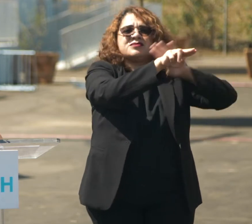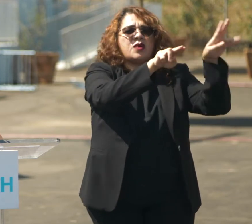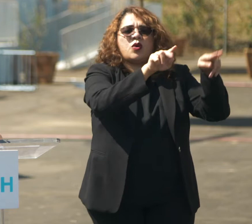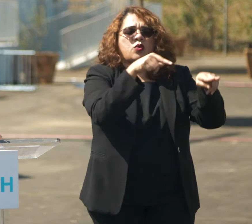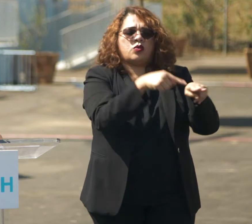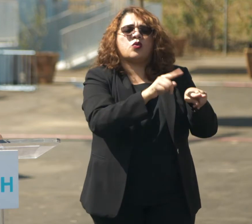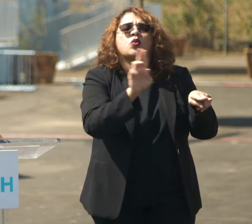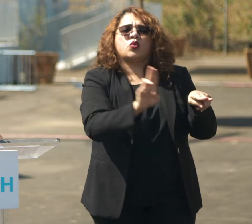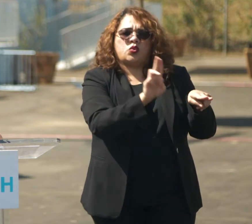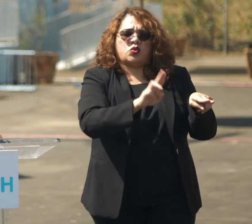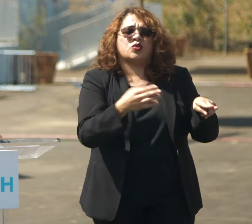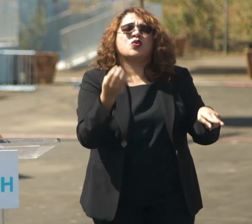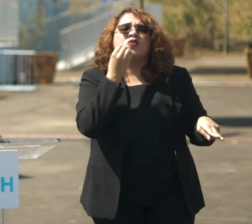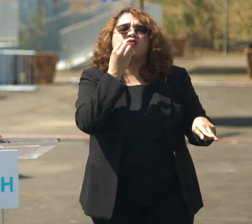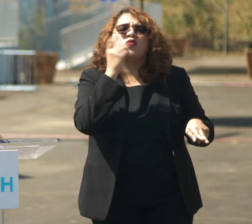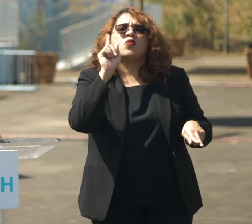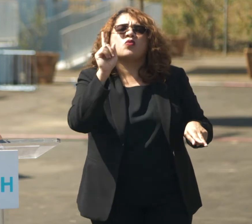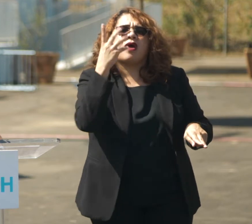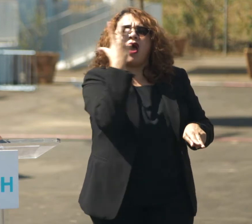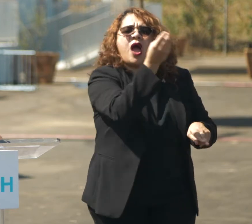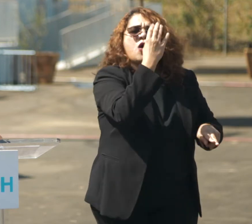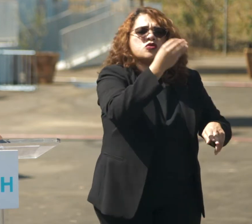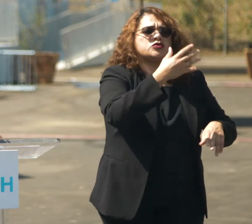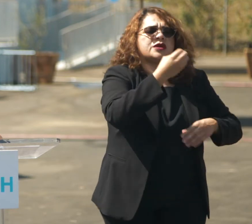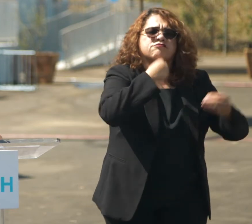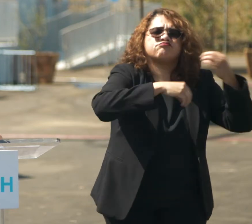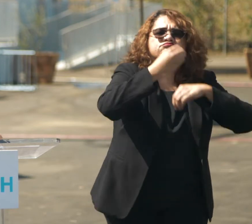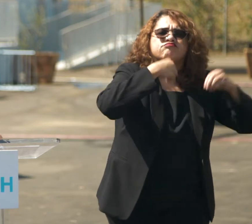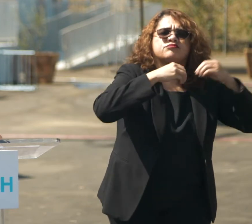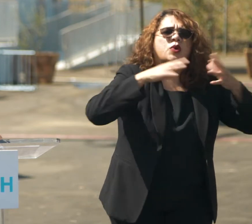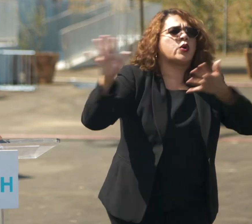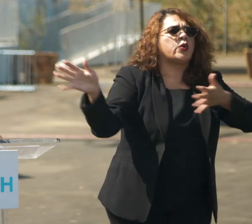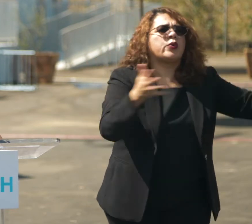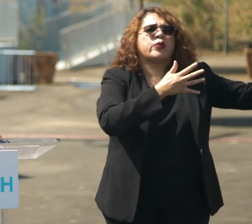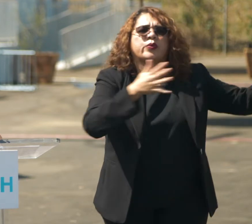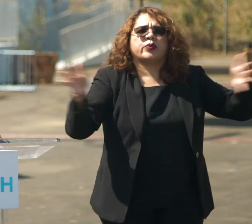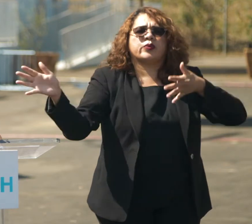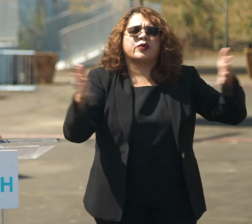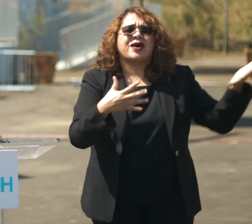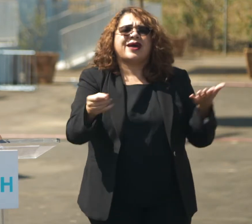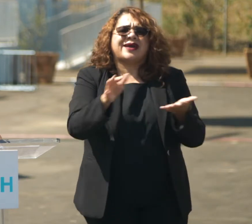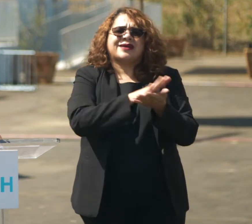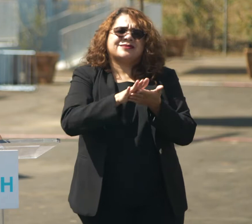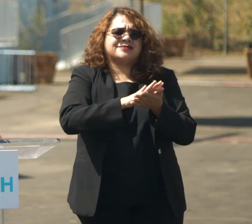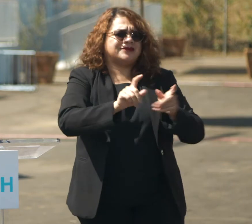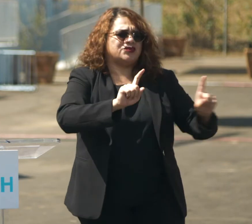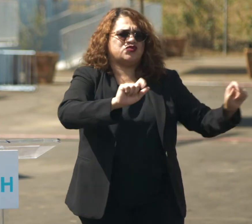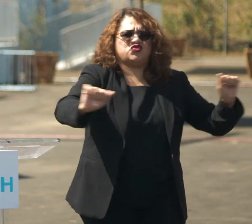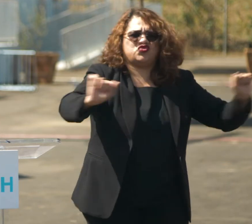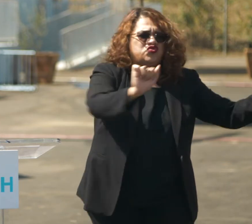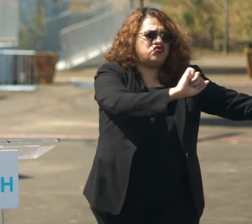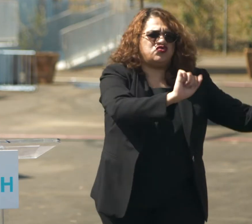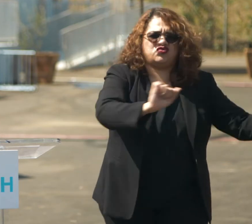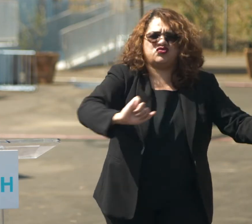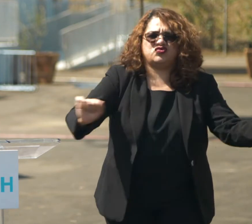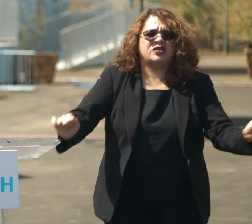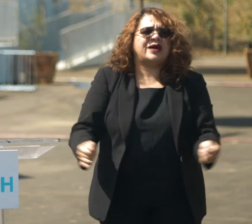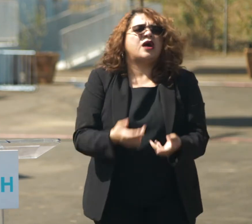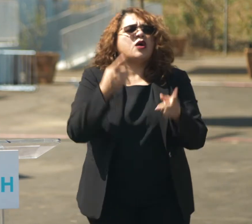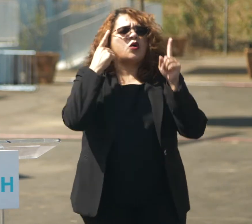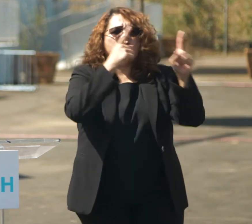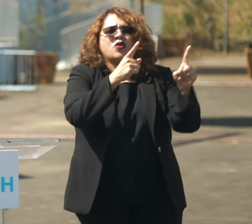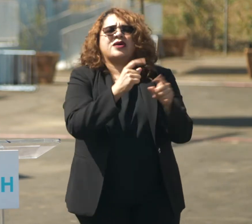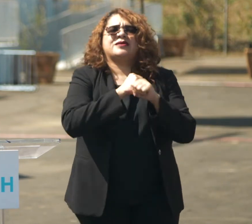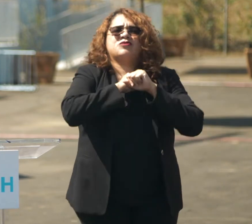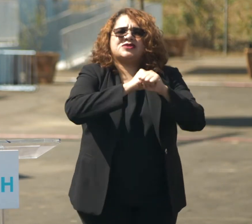dining outside, as well as maintaining intensive sanitation protocols. We remain committed to doing everything we can to protect the health and